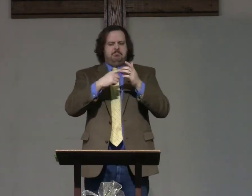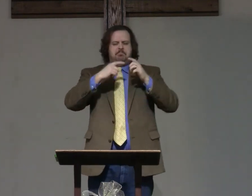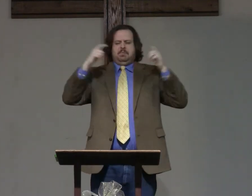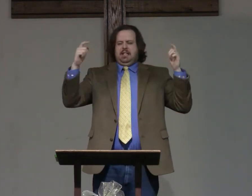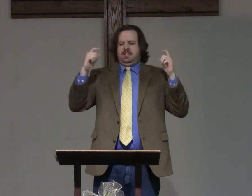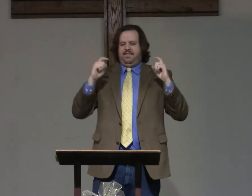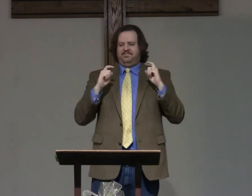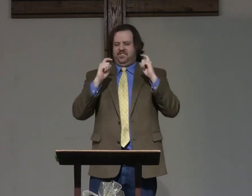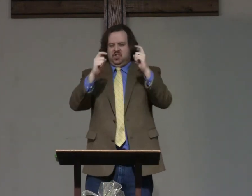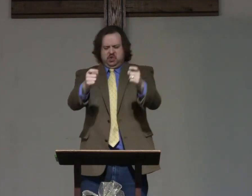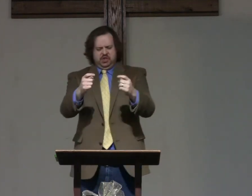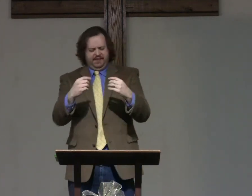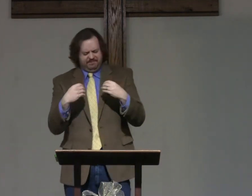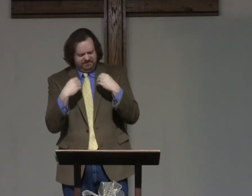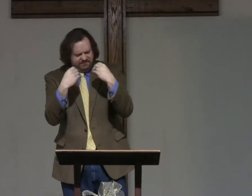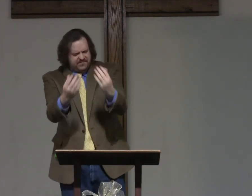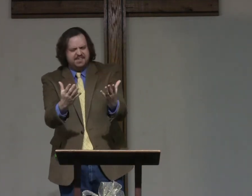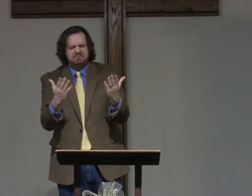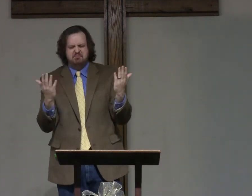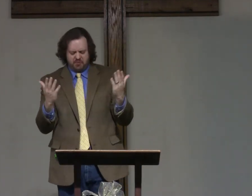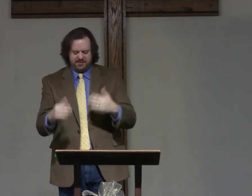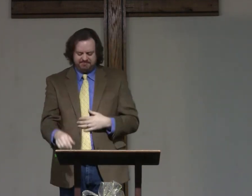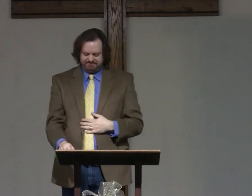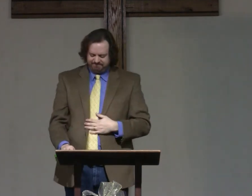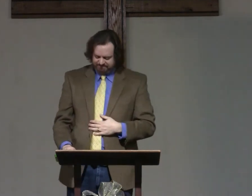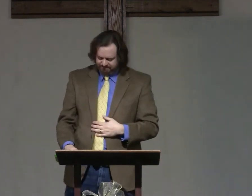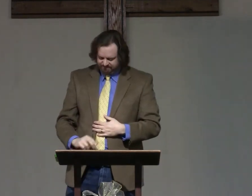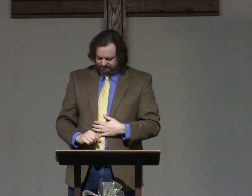So now let's talk about the great gift or gratuity.